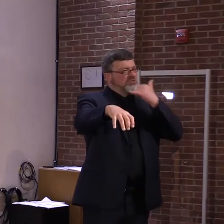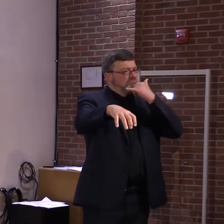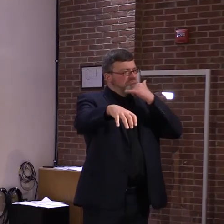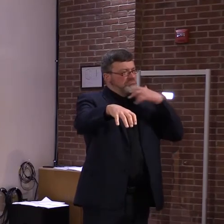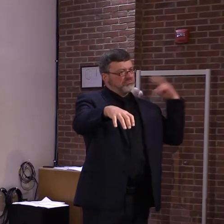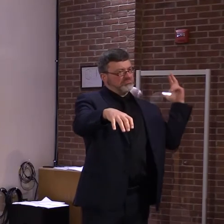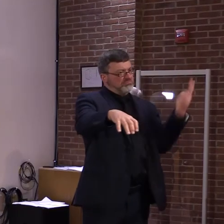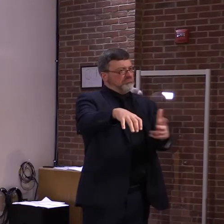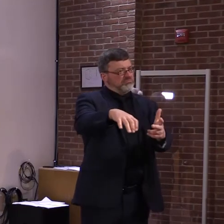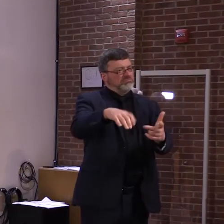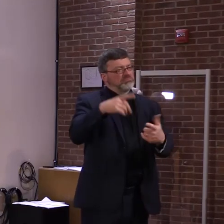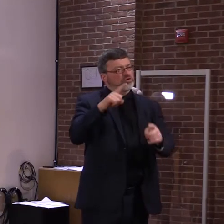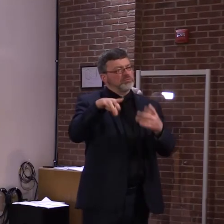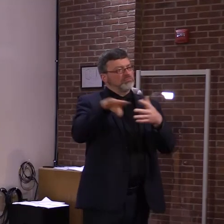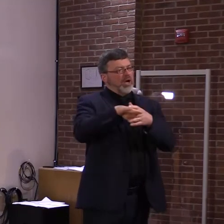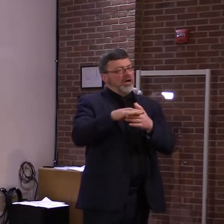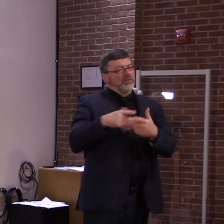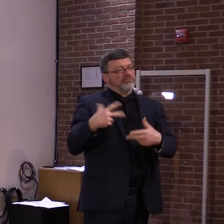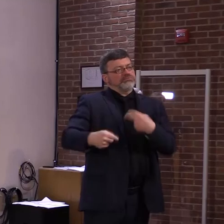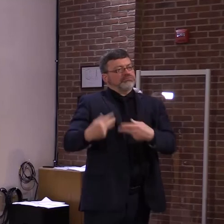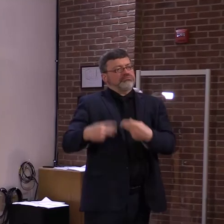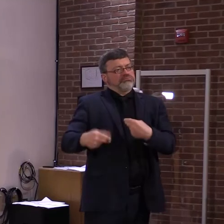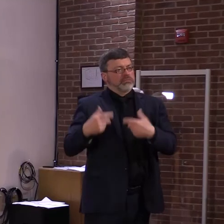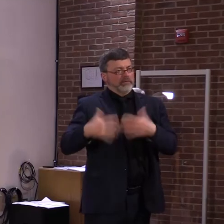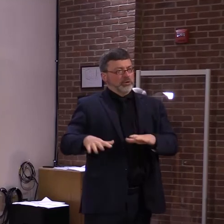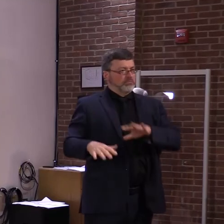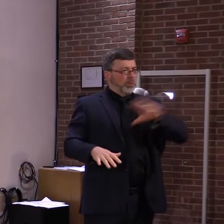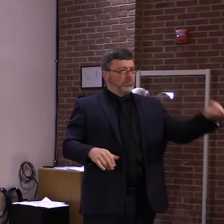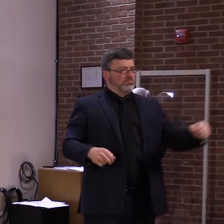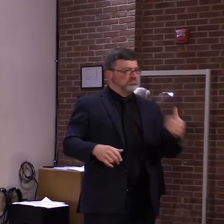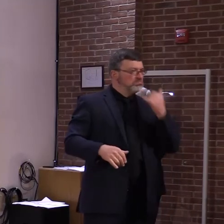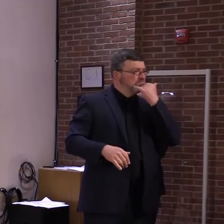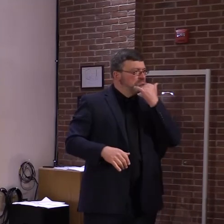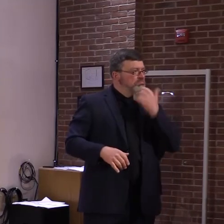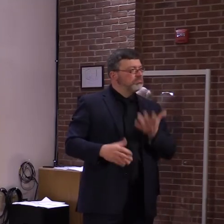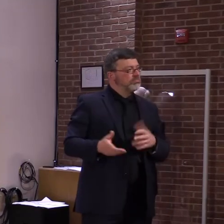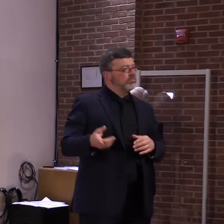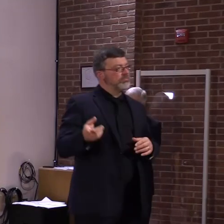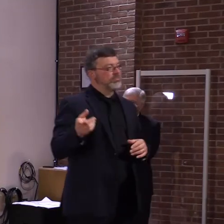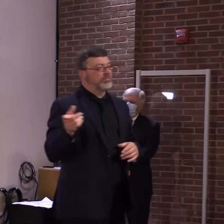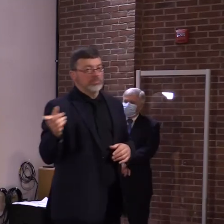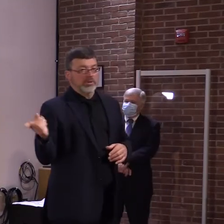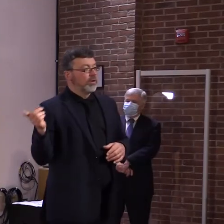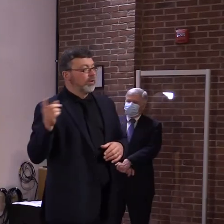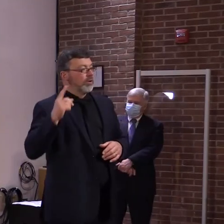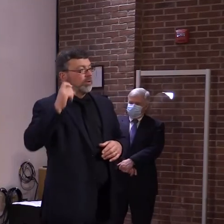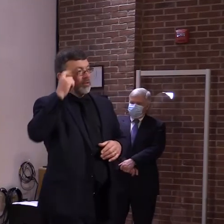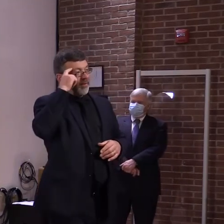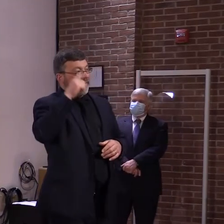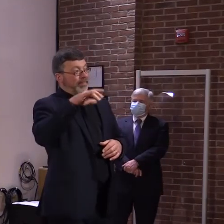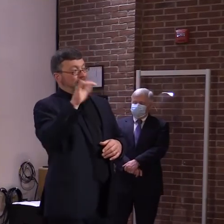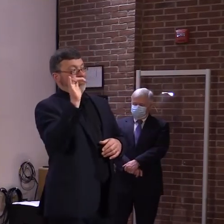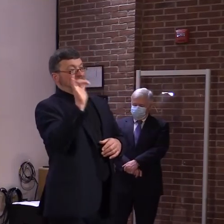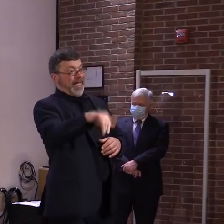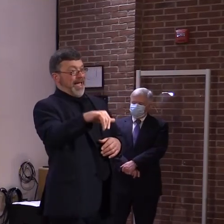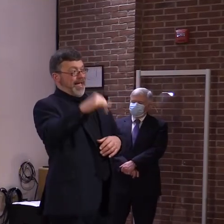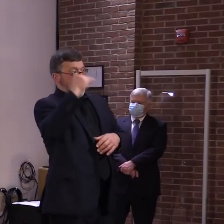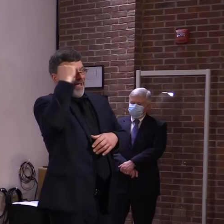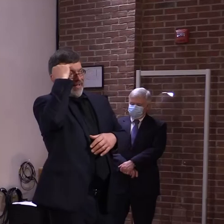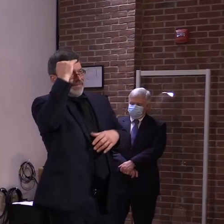Yeah, we've already started engaging with some of those businesses that have a number of employees, as well as some